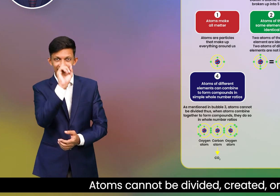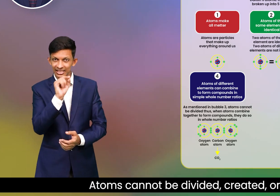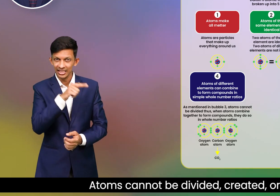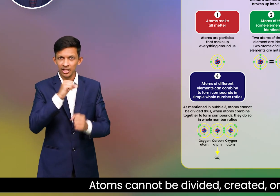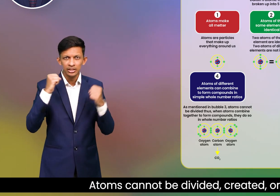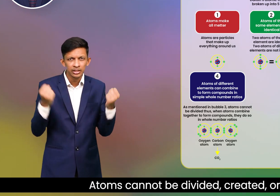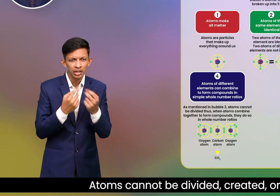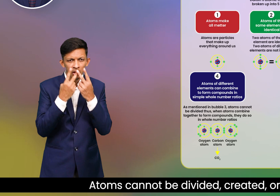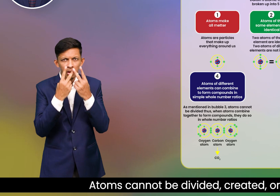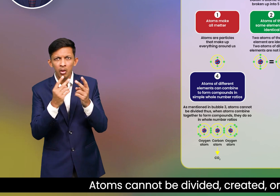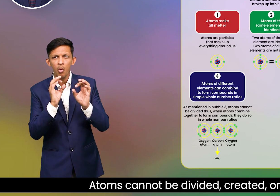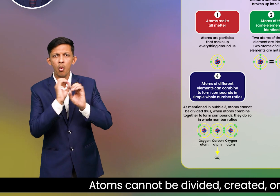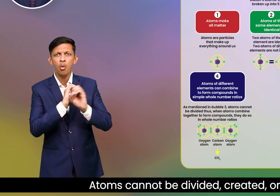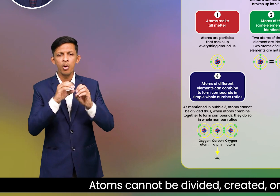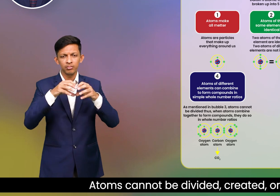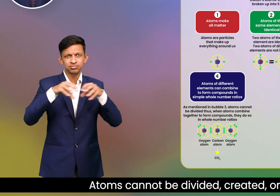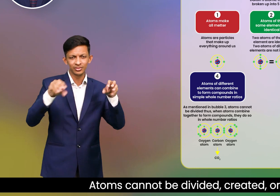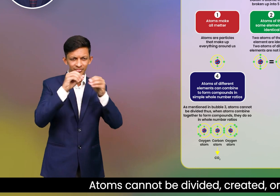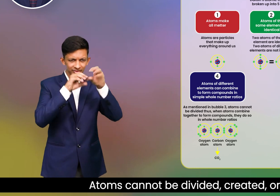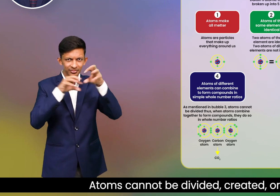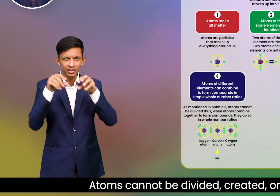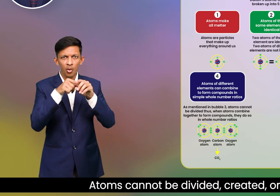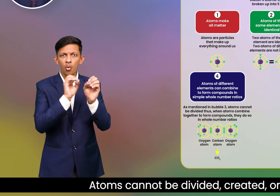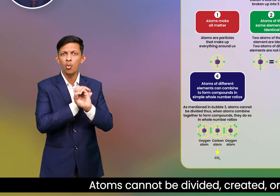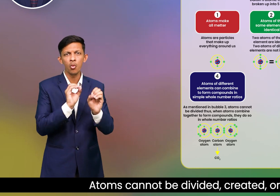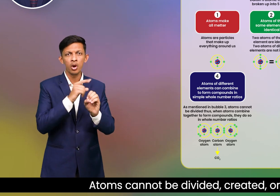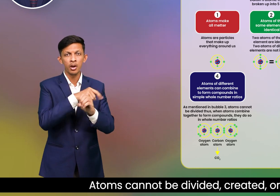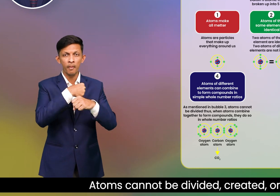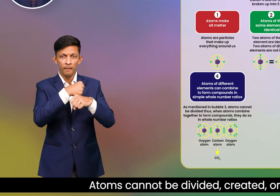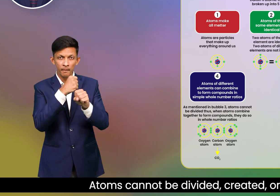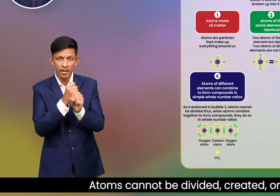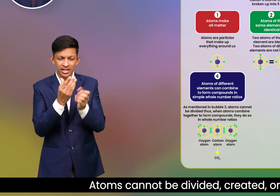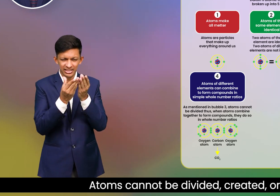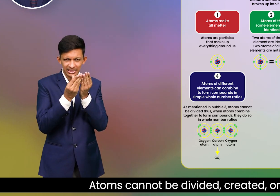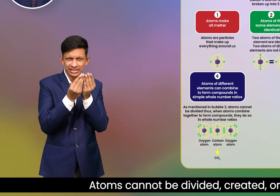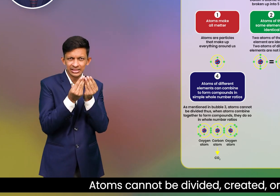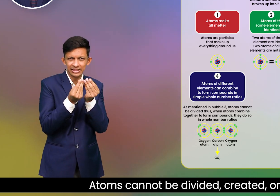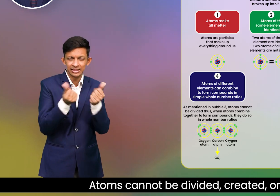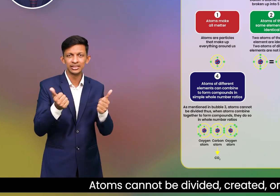Atoms cannot be divided, created or destroyed.